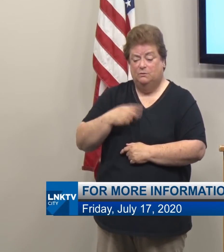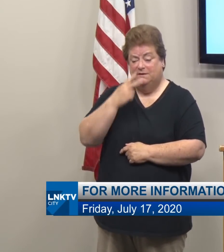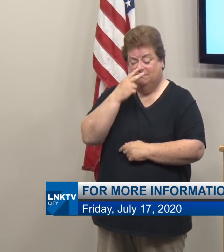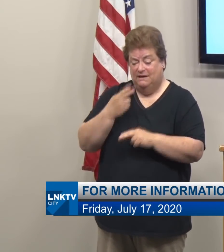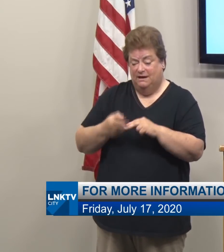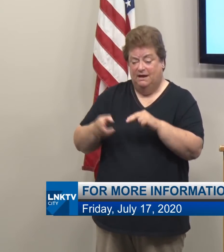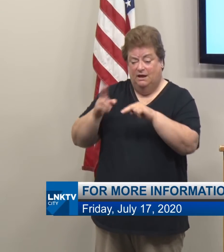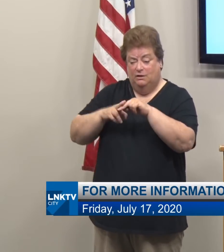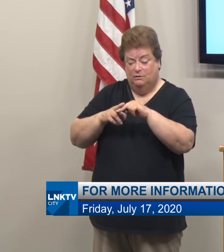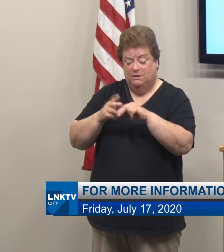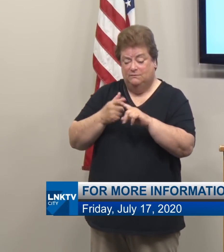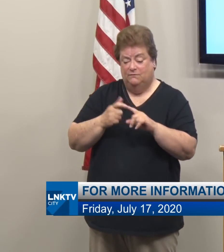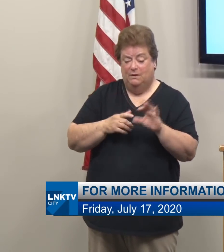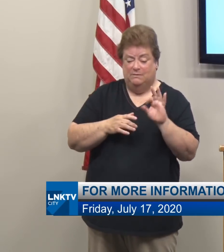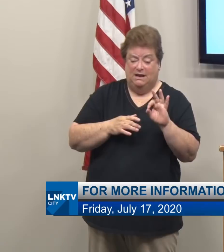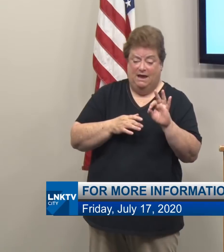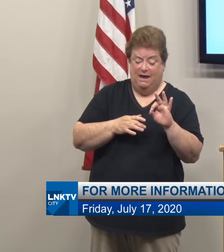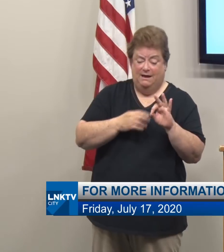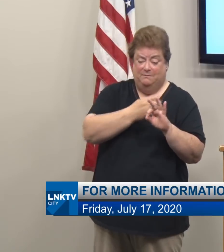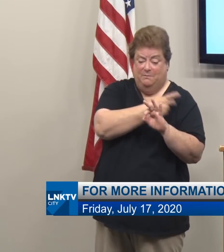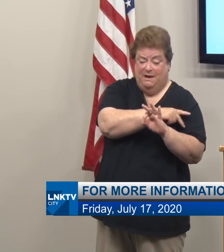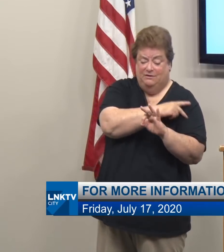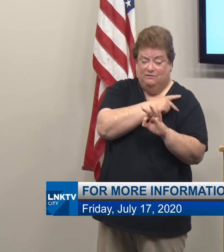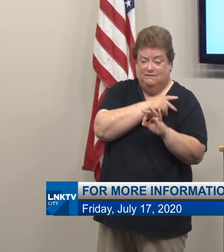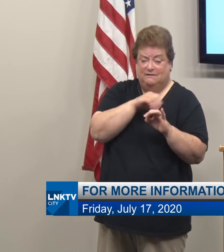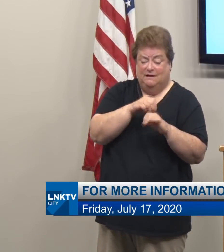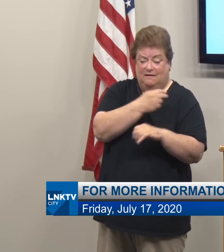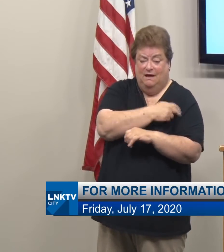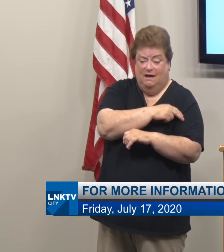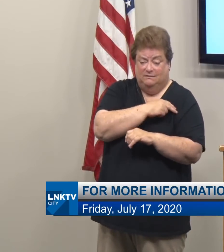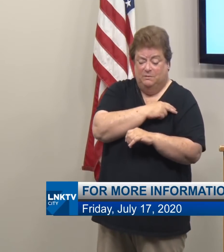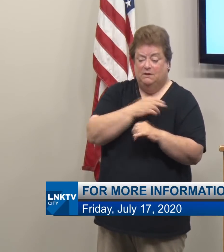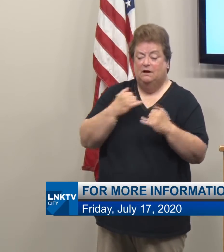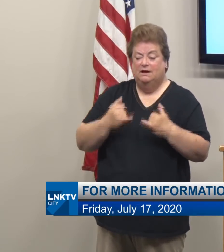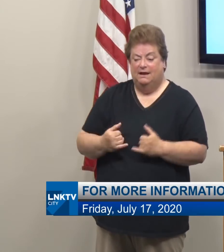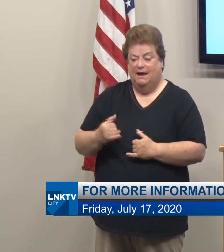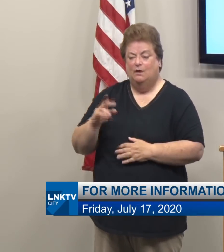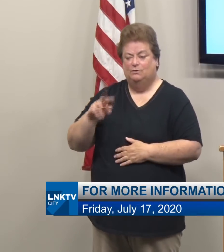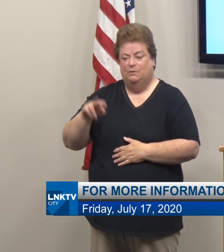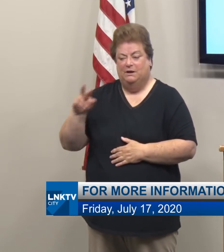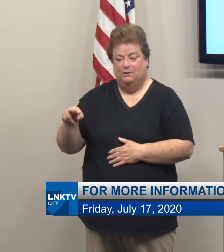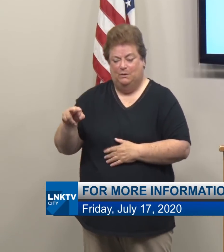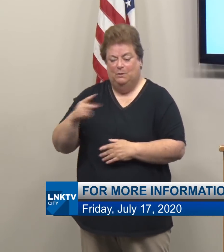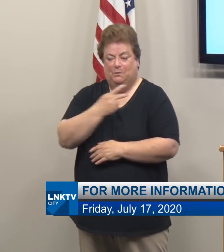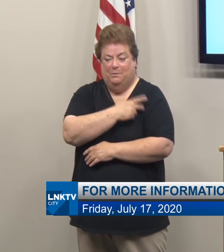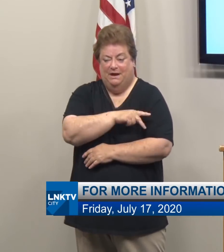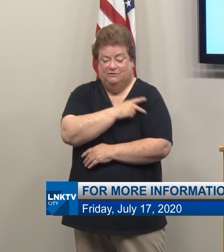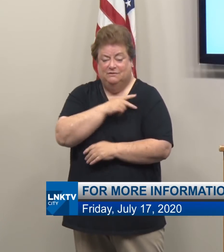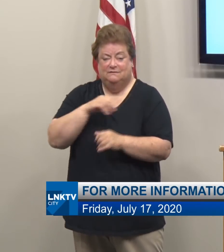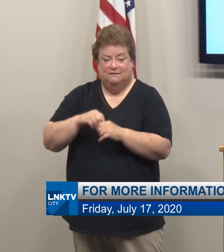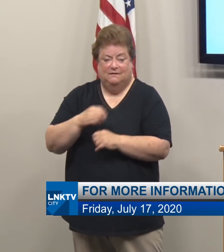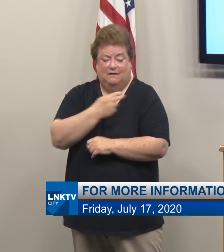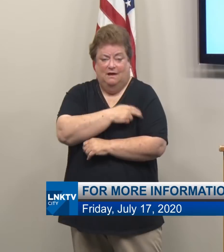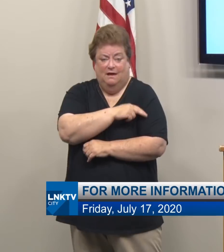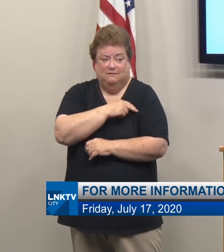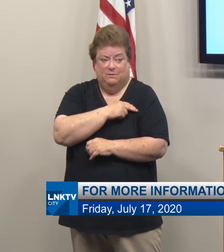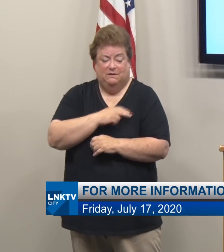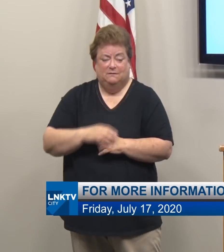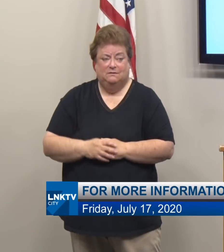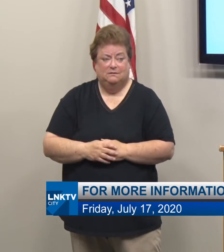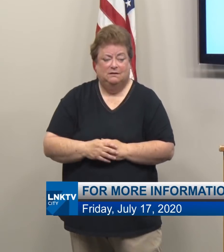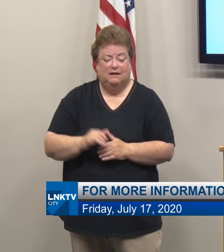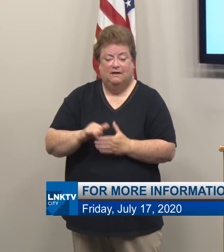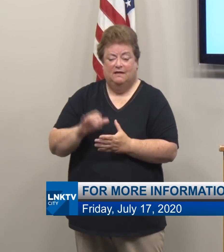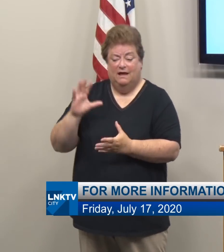an increase from 9 COVID patients hospitalized to 22 COVID-19 patients hospitalized today.